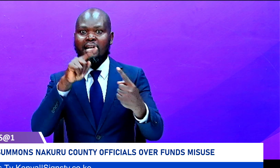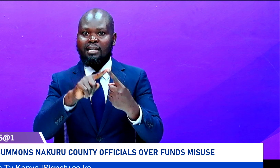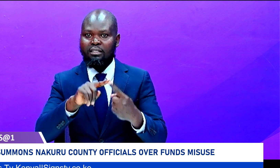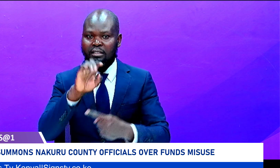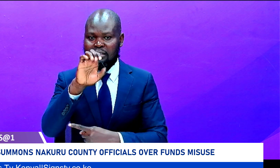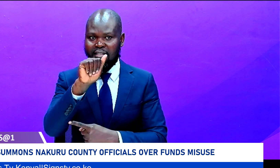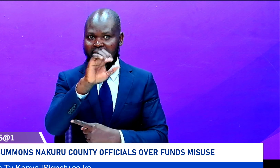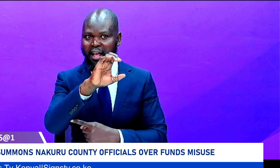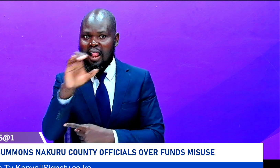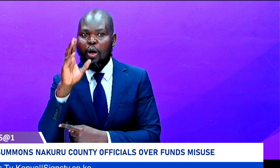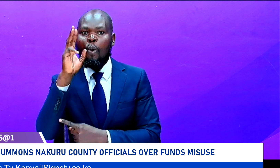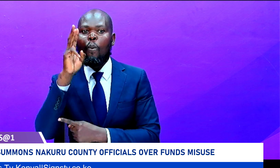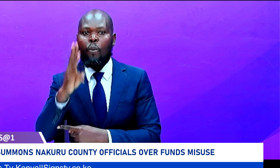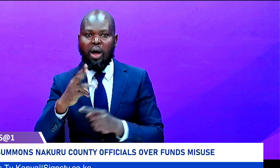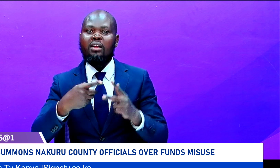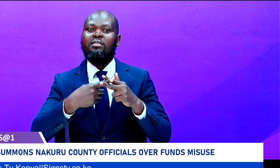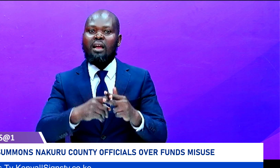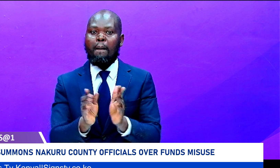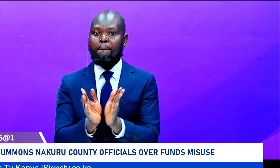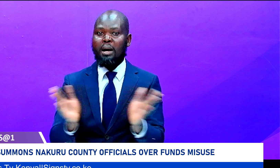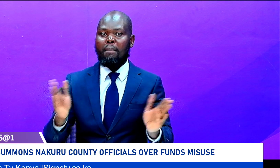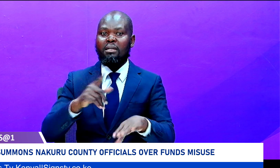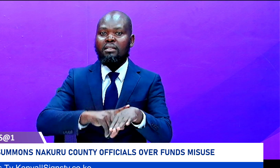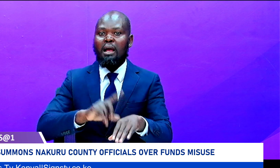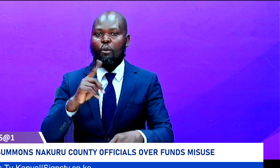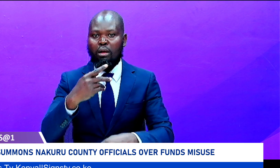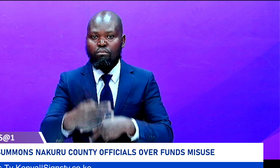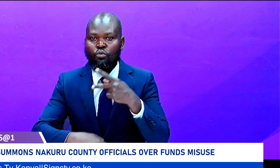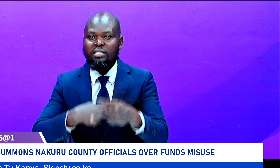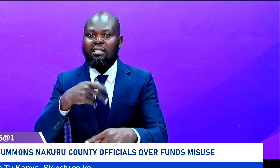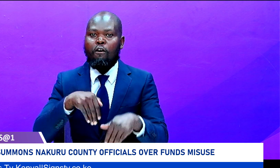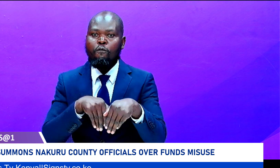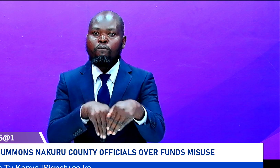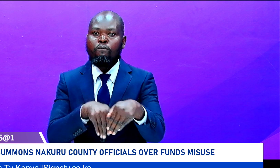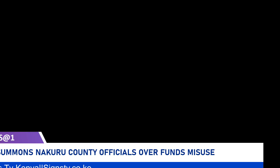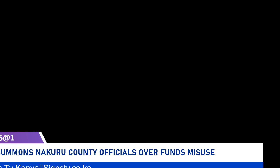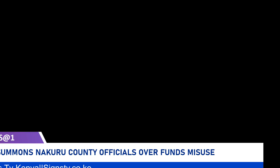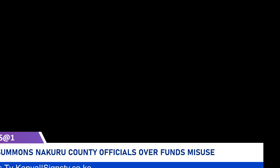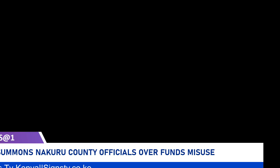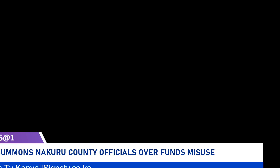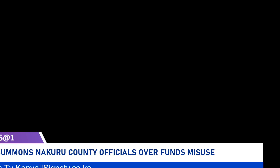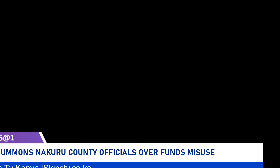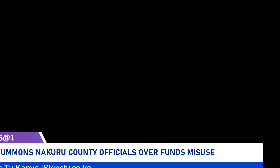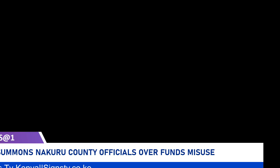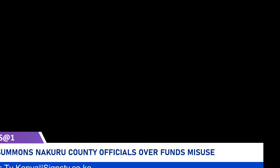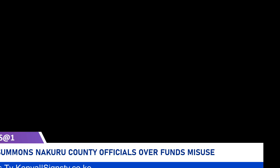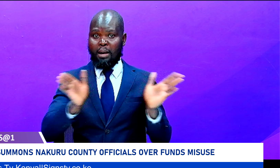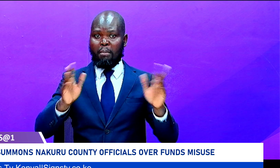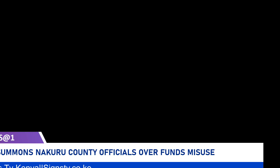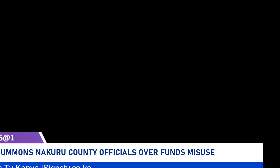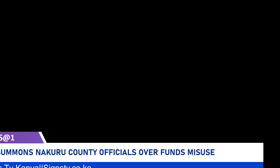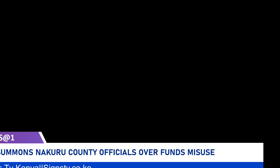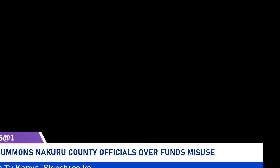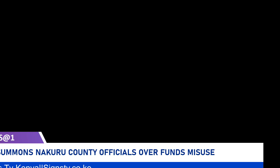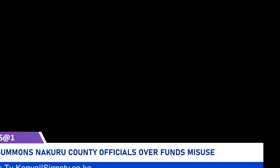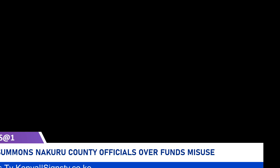as the Commission steps up efforts to curb corruption in devolved units. EACC has assured the public that the